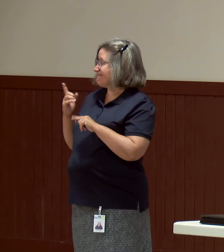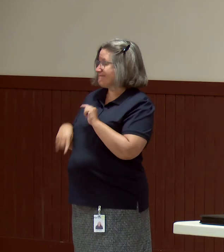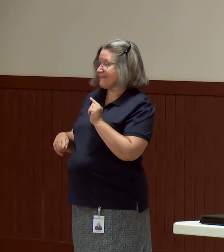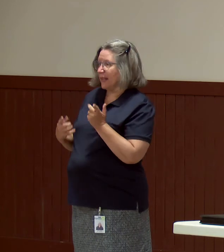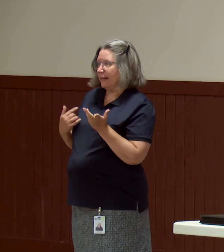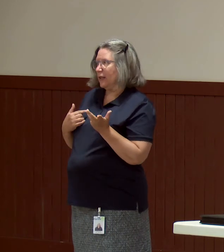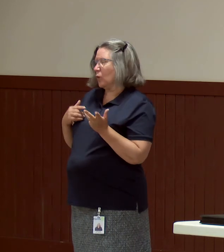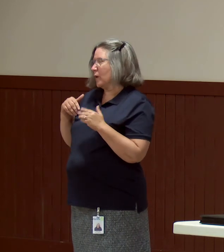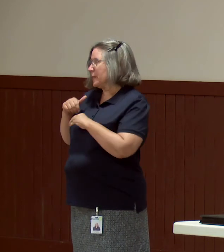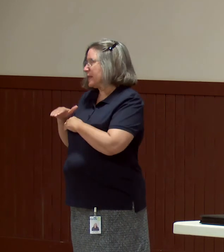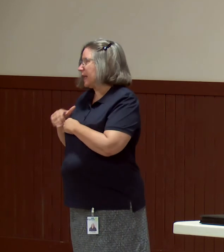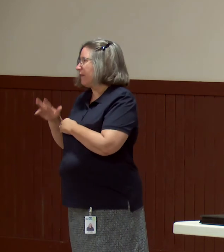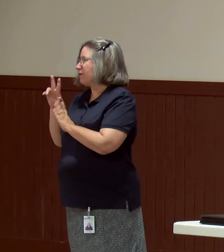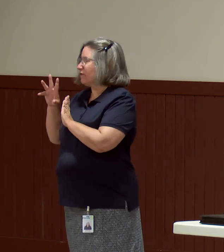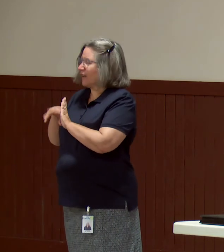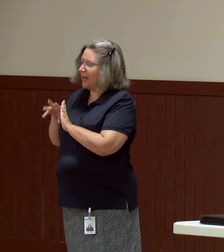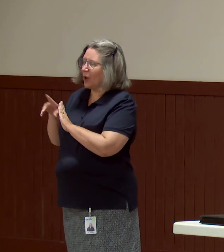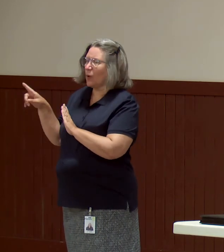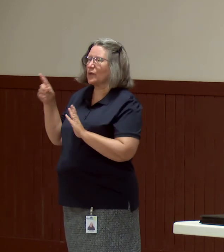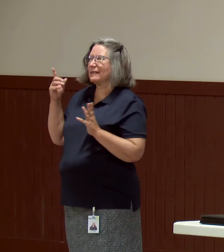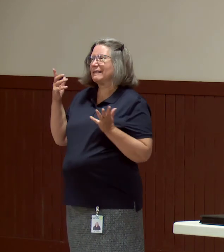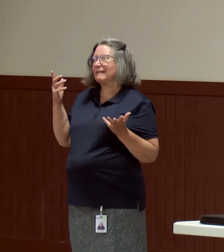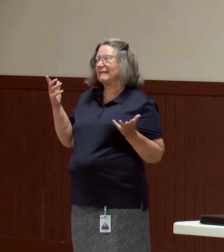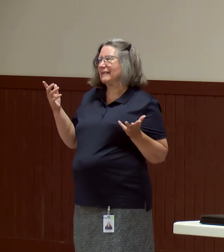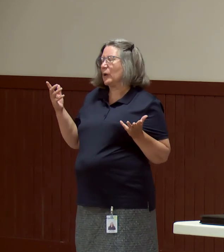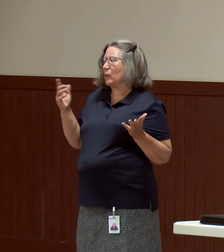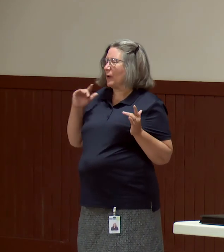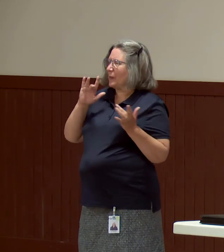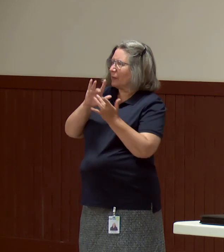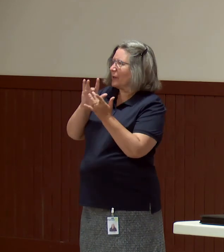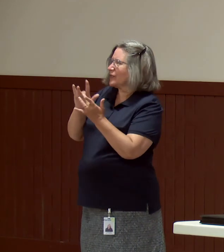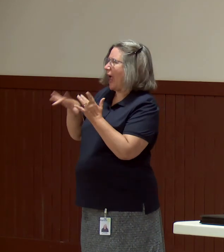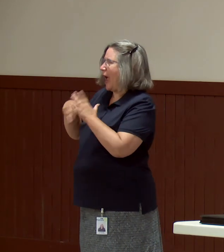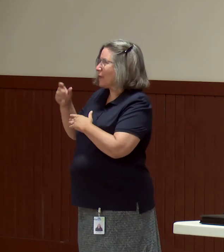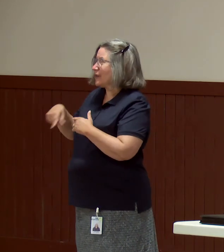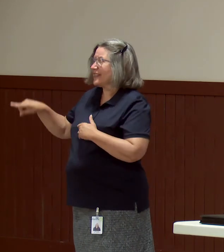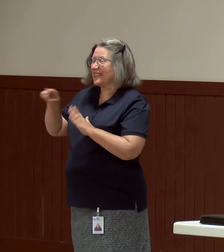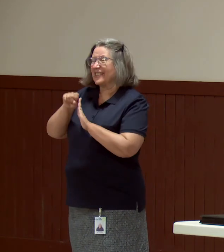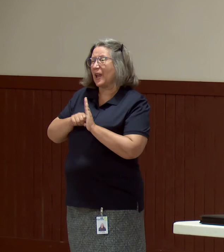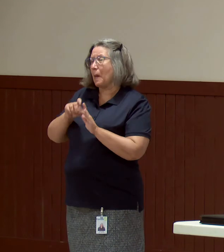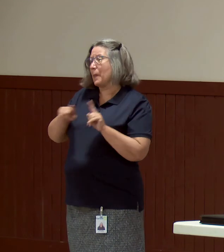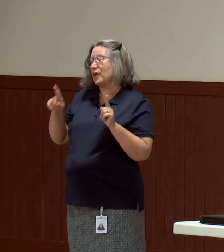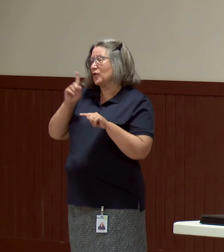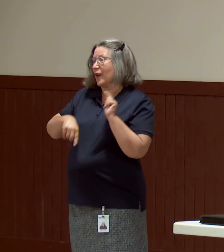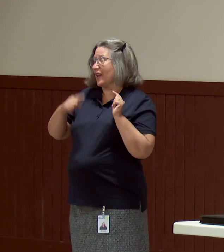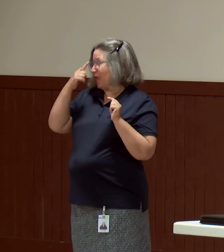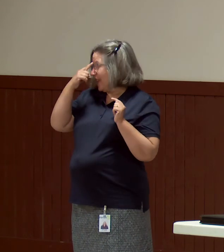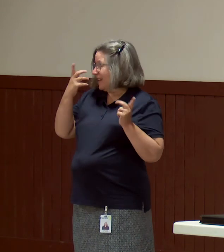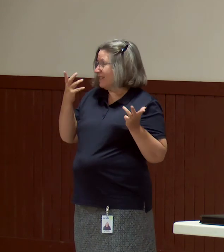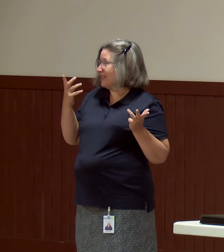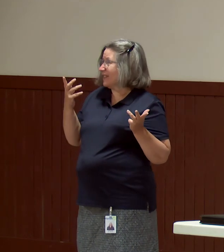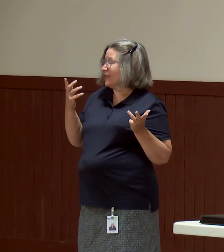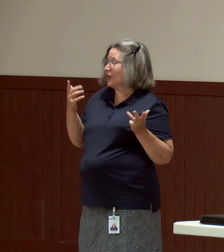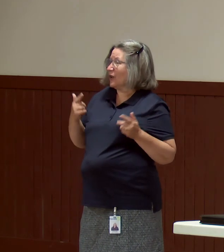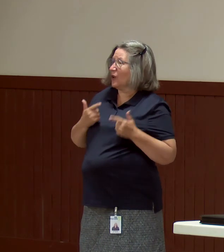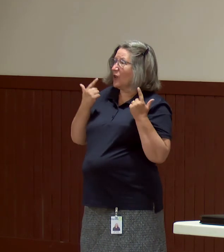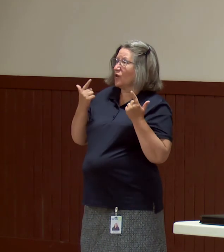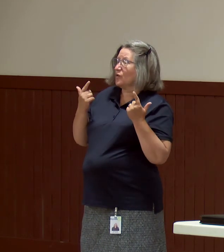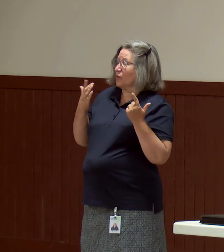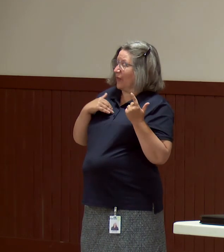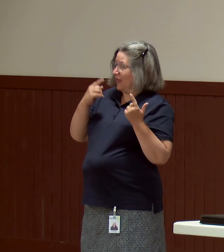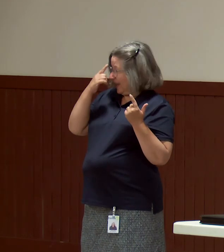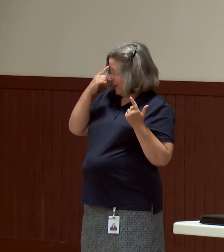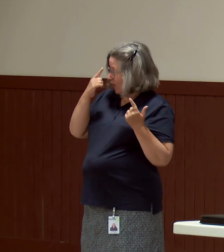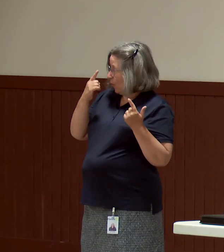of outreach, a lot of us throughout the state. But I think we need to never forget the lifespan approach that our cultural institutions